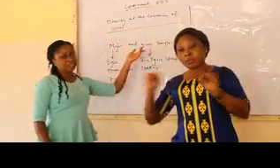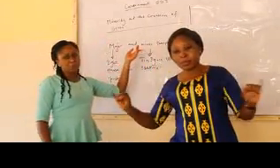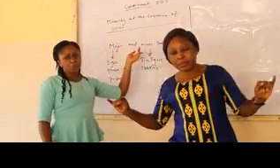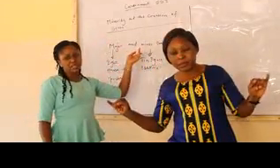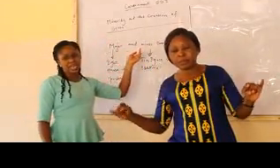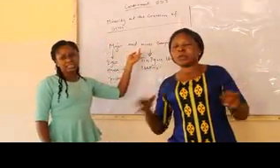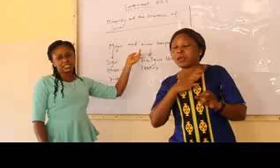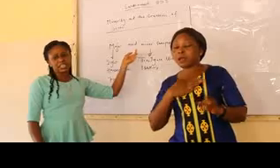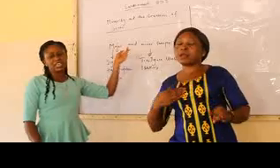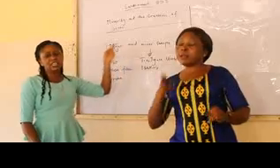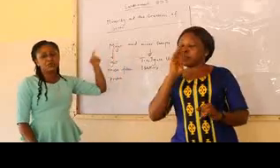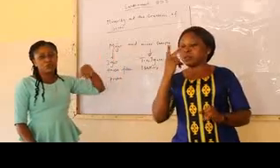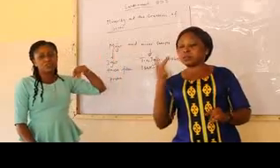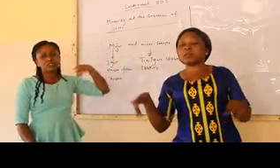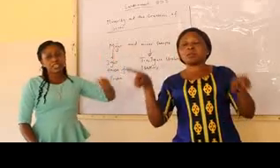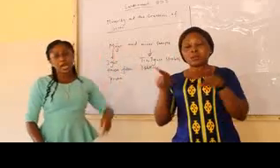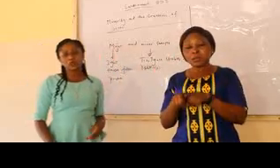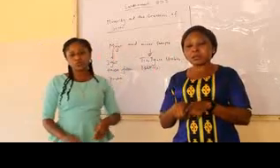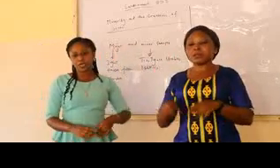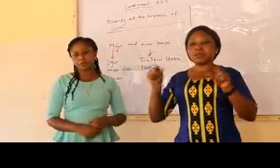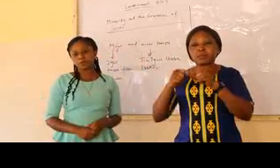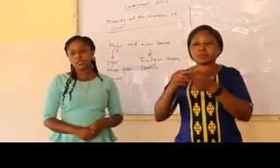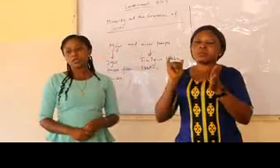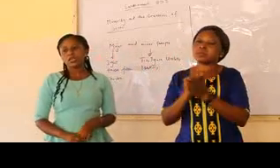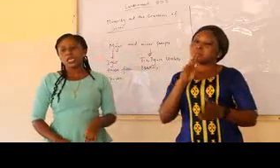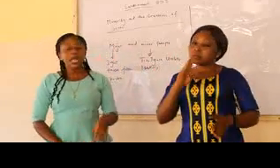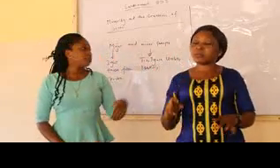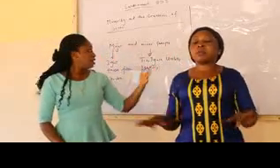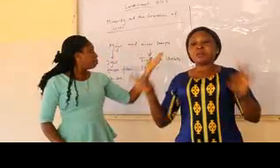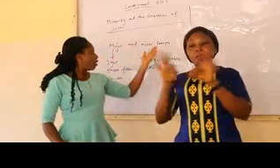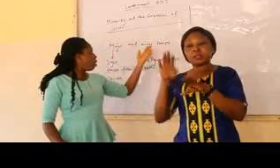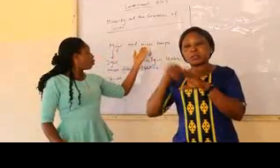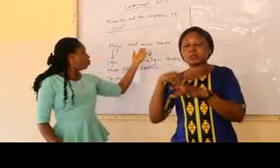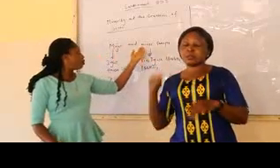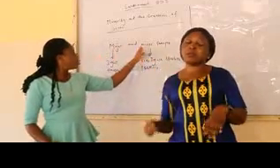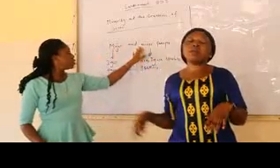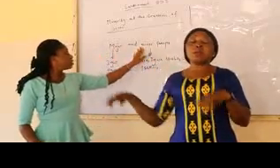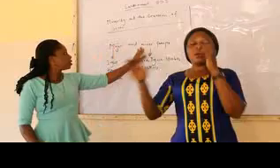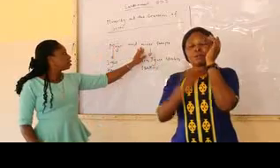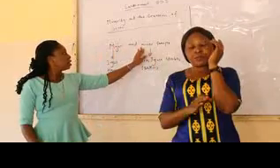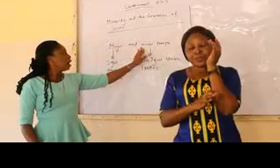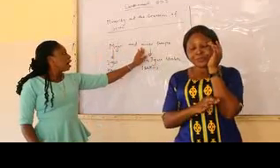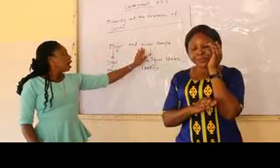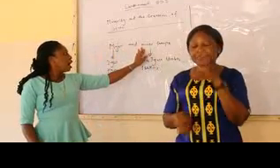group that is important in the country. Now, these minor groups